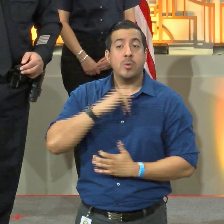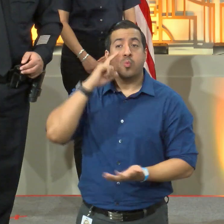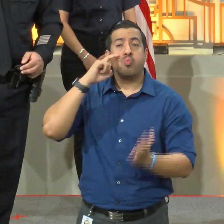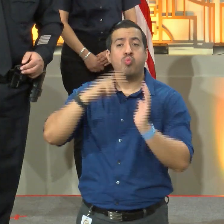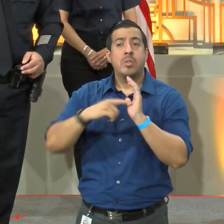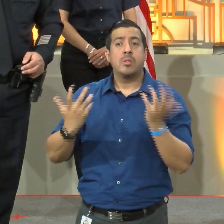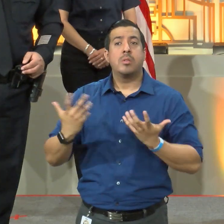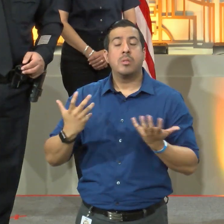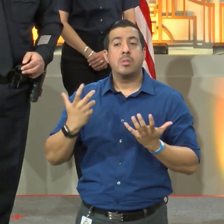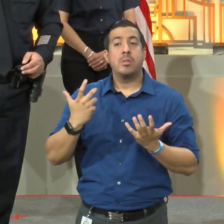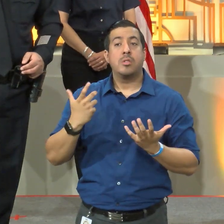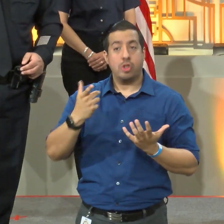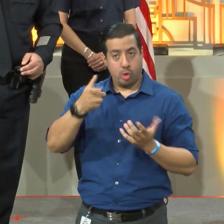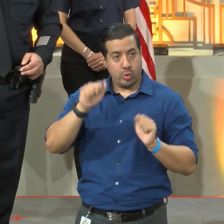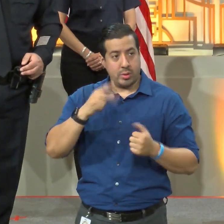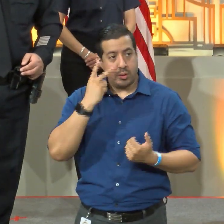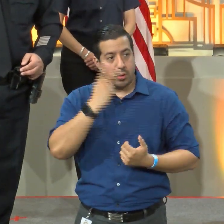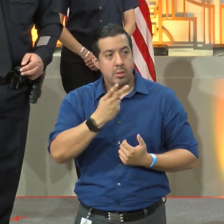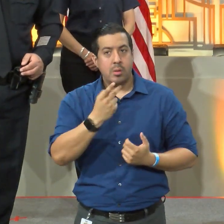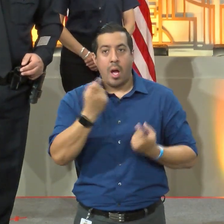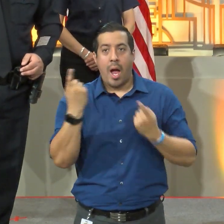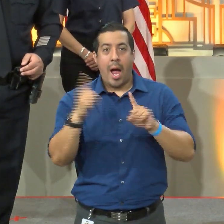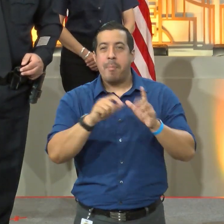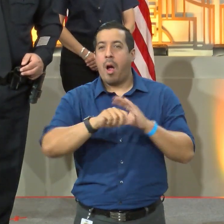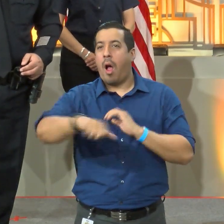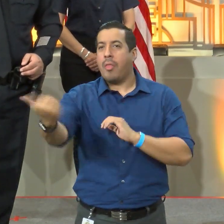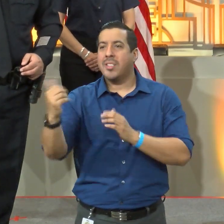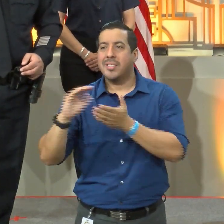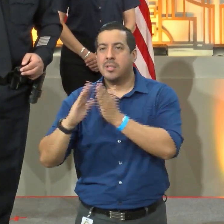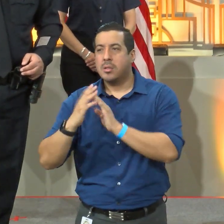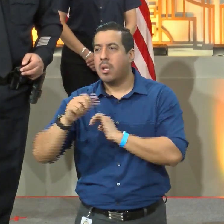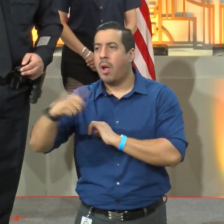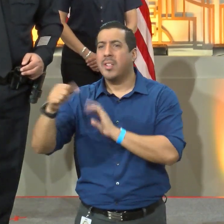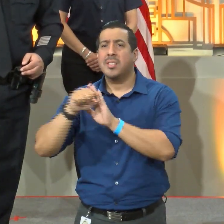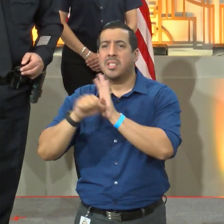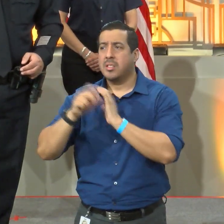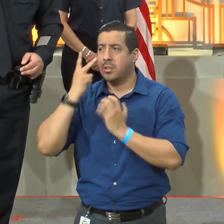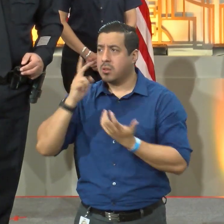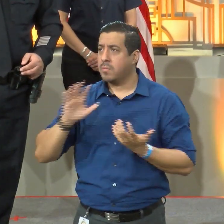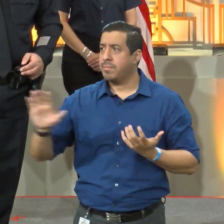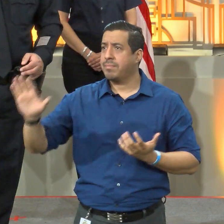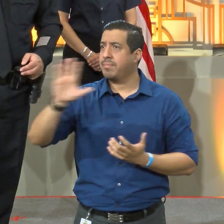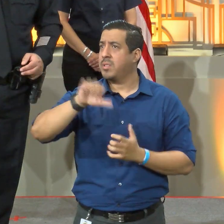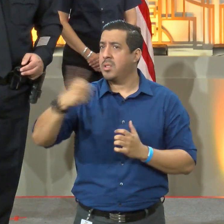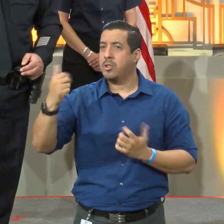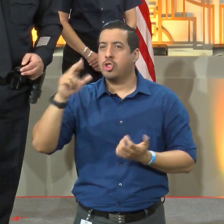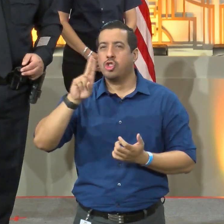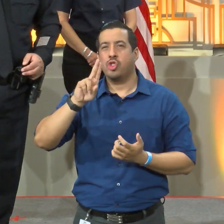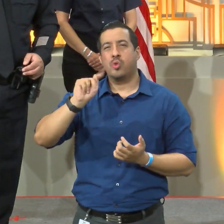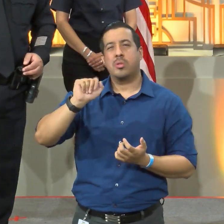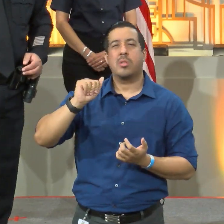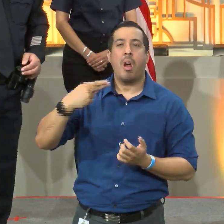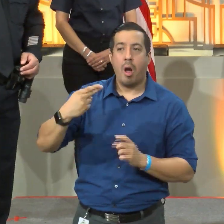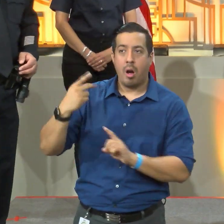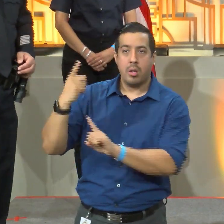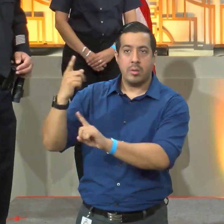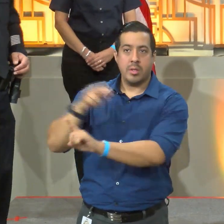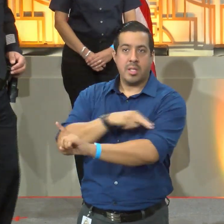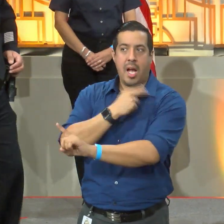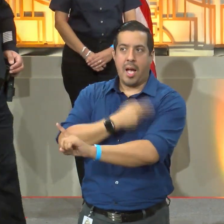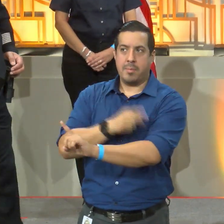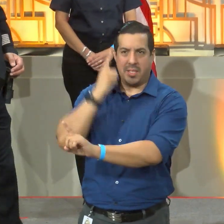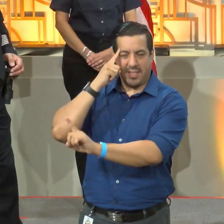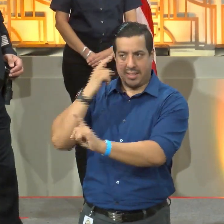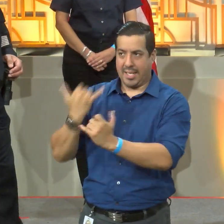recognize what you certainly can see what's taking place in other cities and other states across the country. Utah, their hospitalization, I